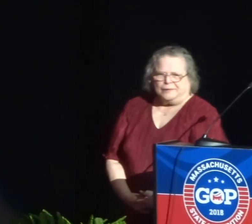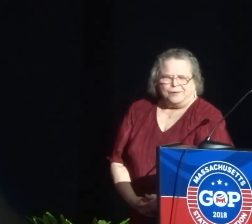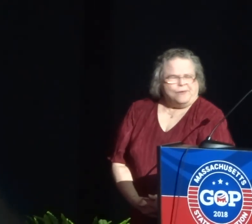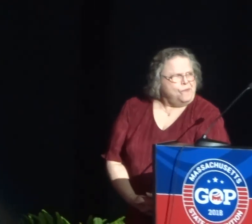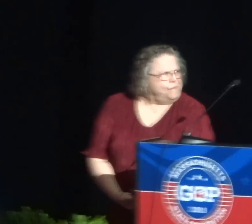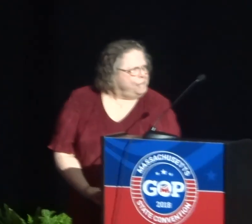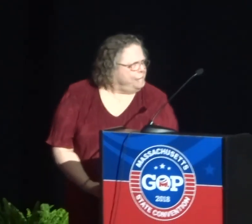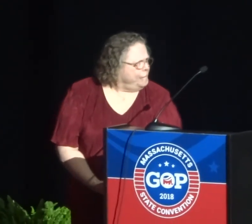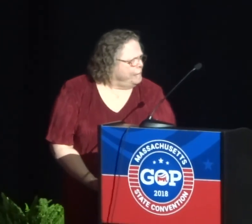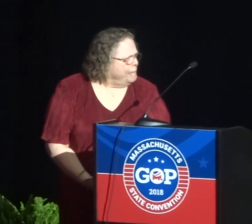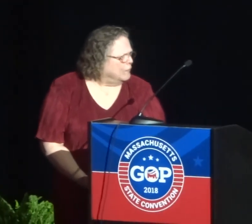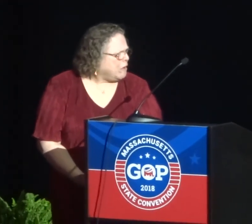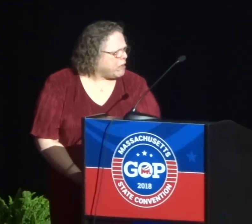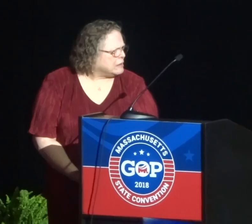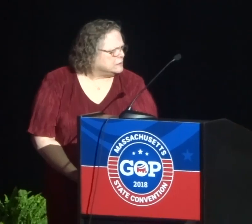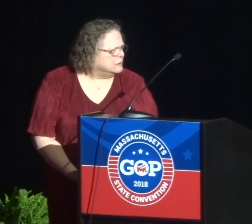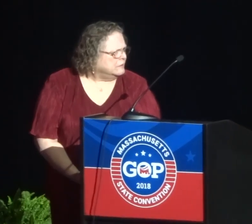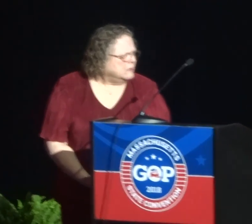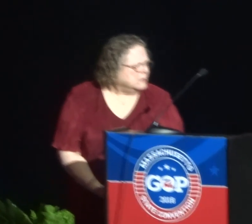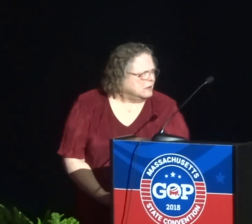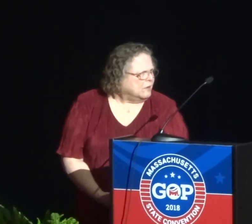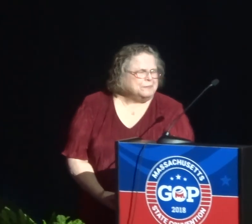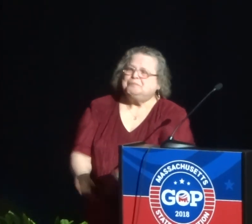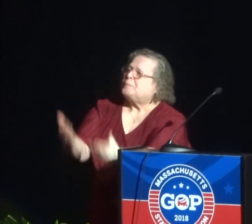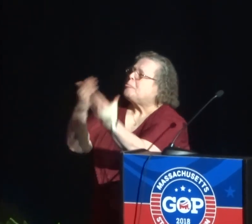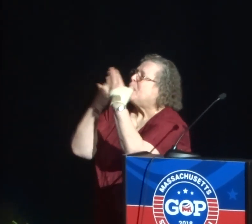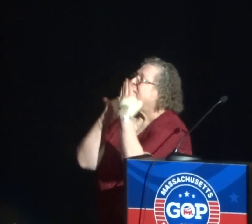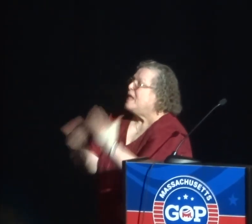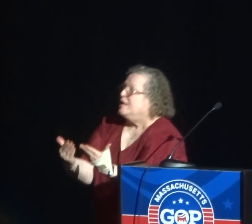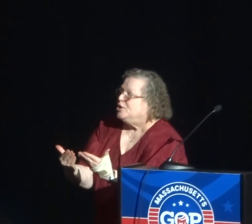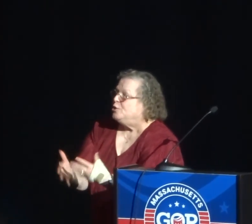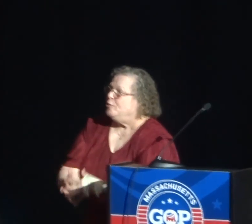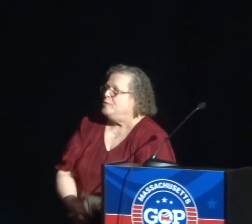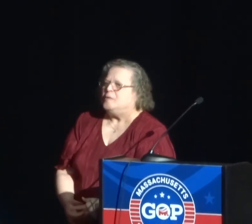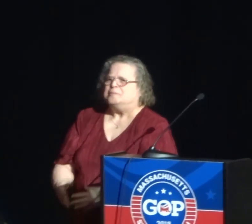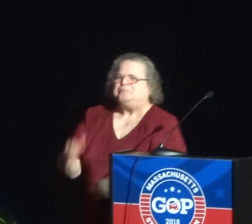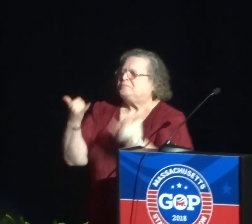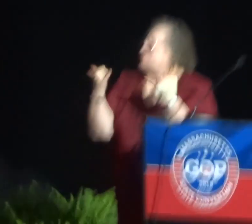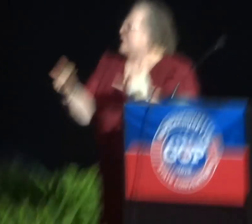Thank you very much. The chair now.